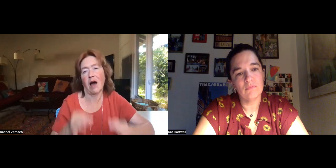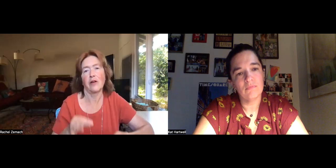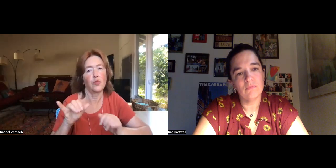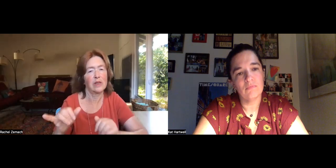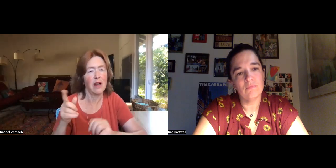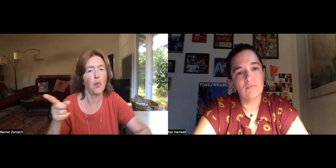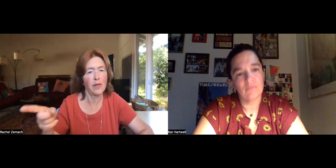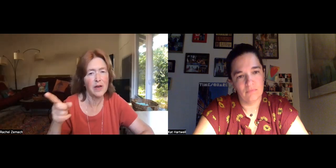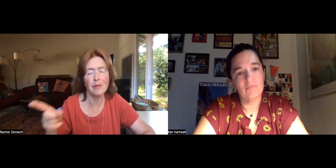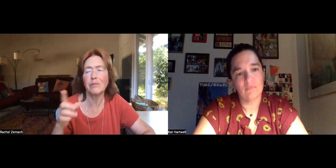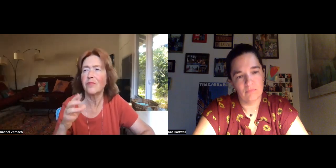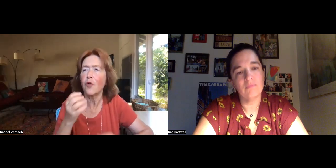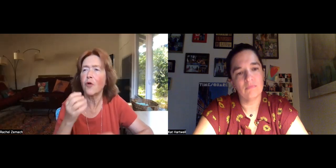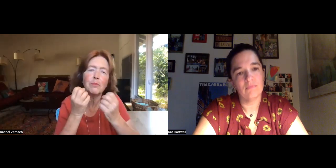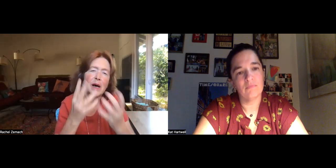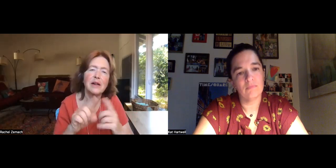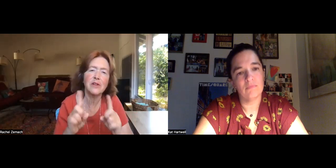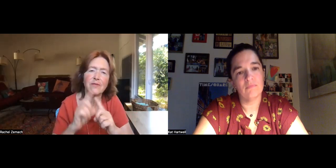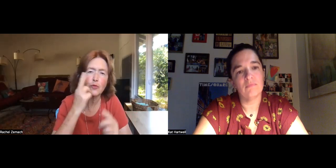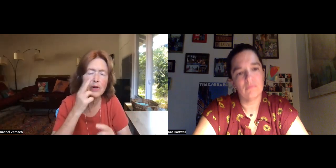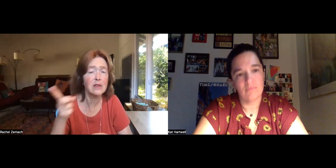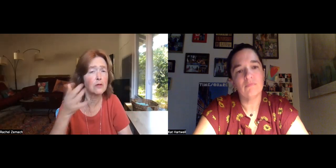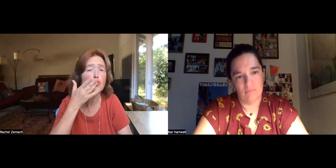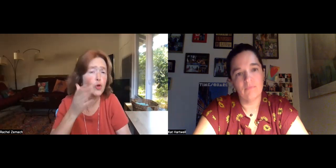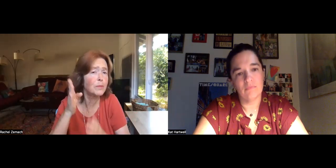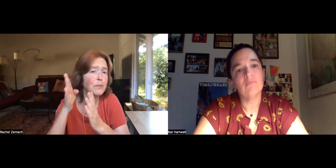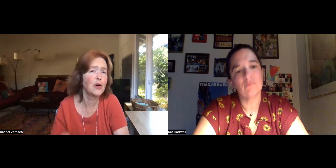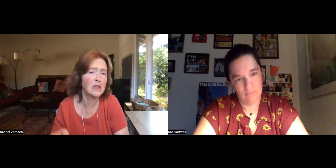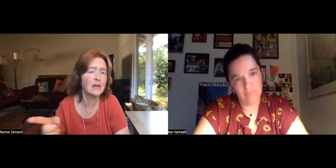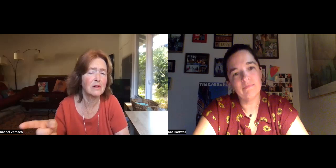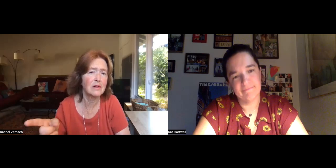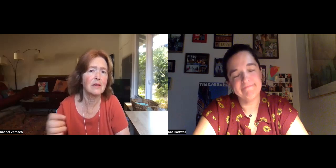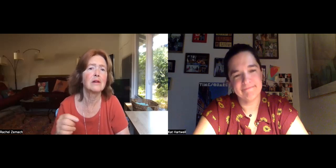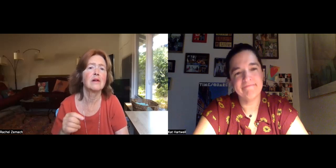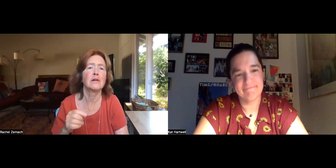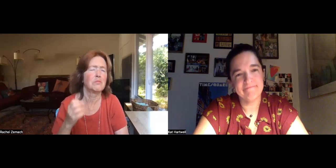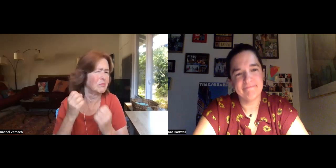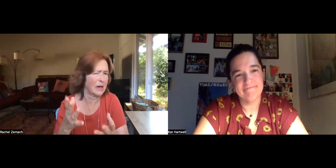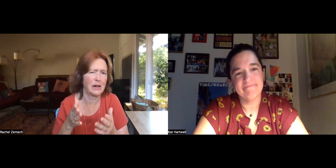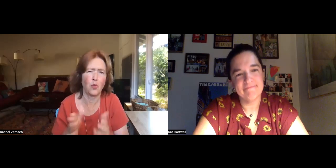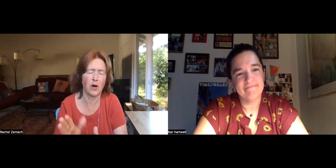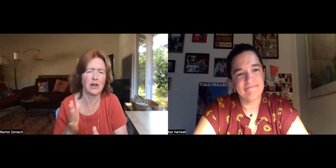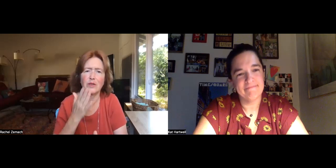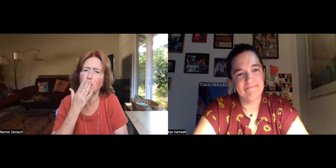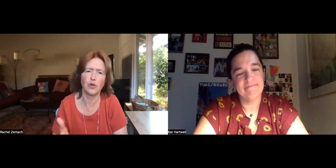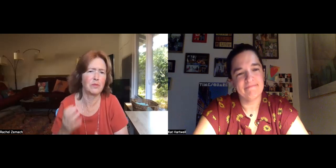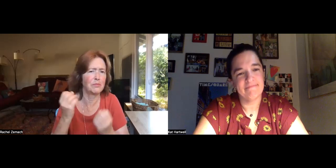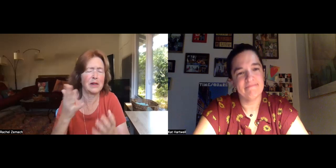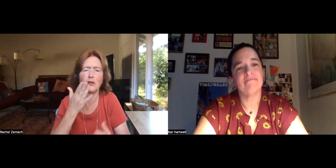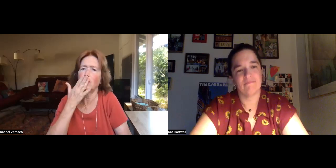decided to stay with him for many different reasons. Good person, many ways, good, many